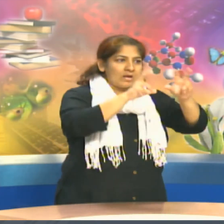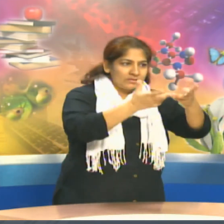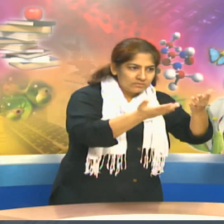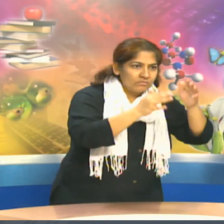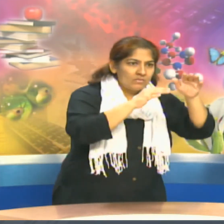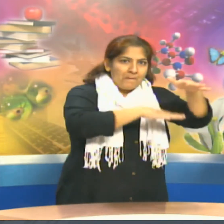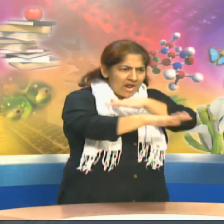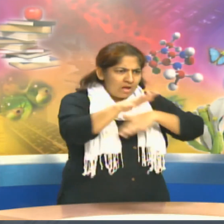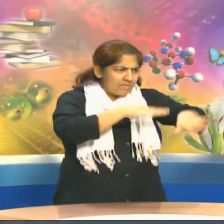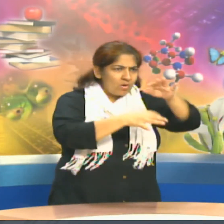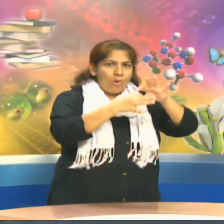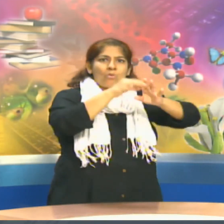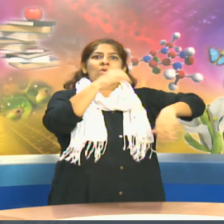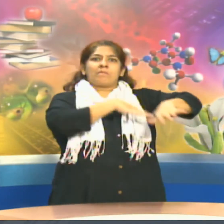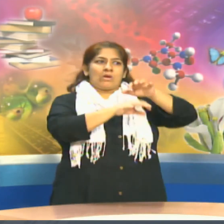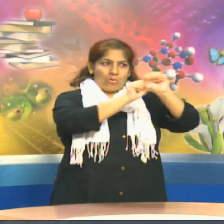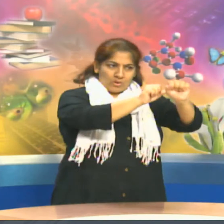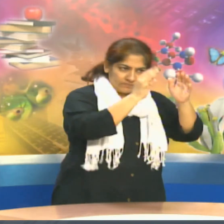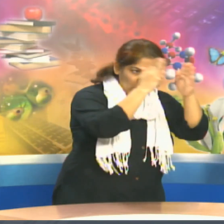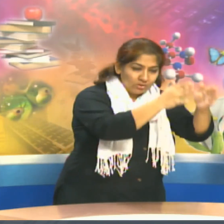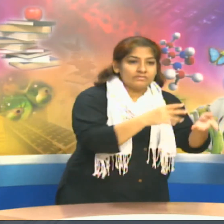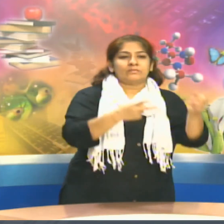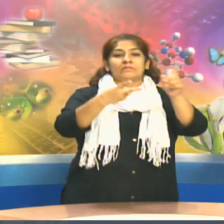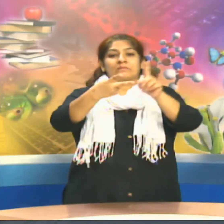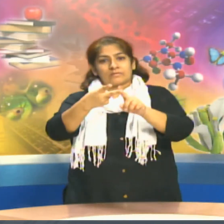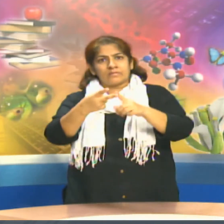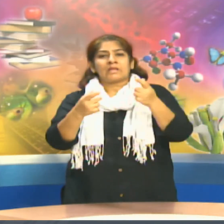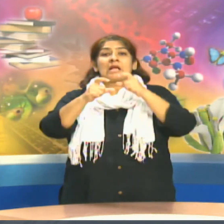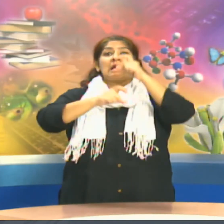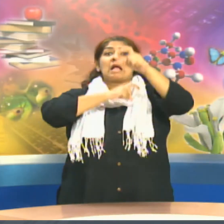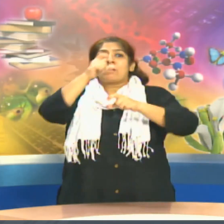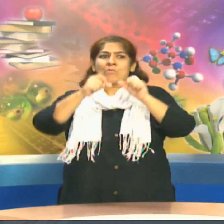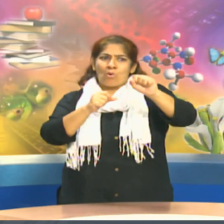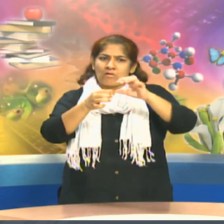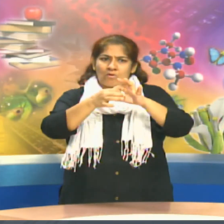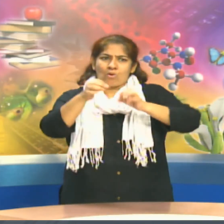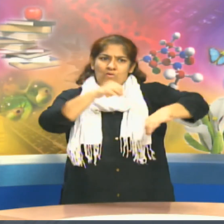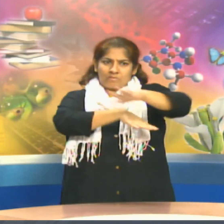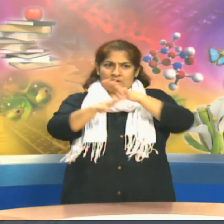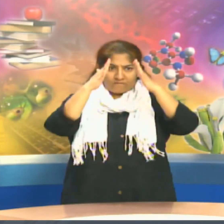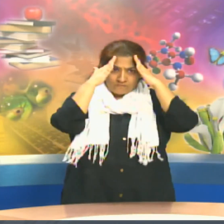So, like in a marriage function, every person is focusing